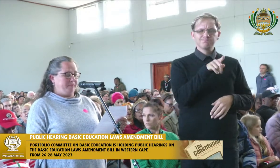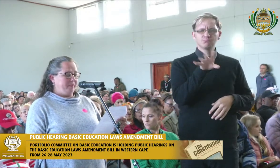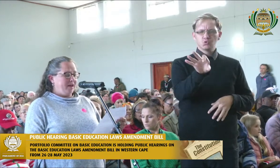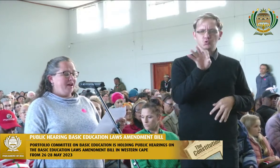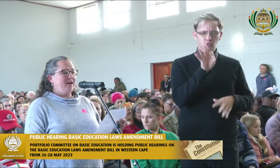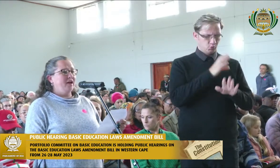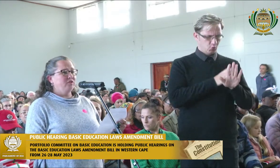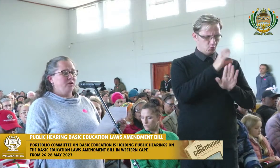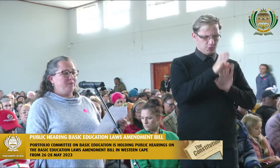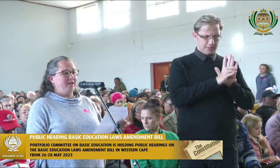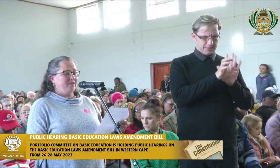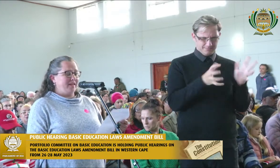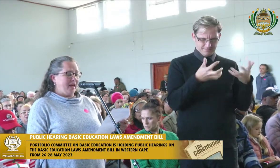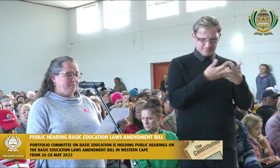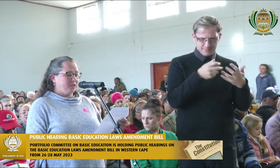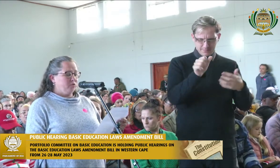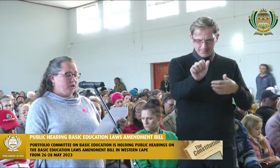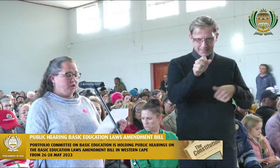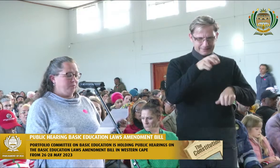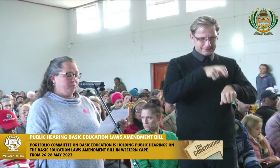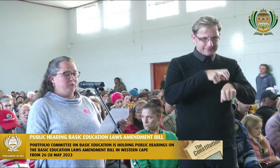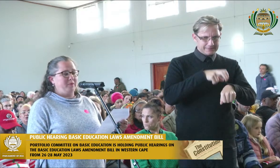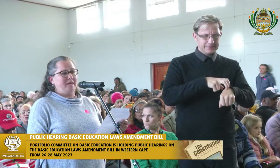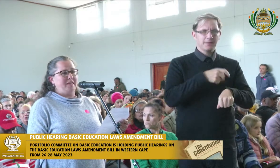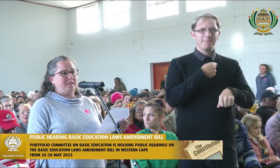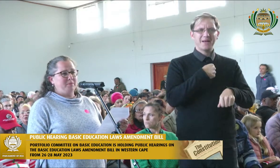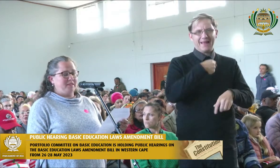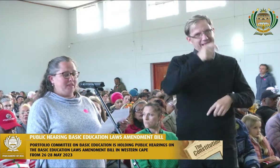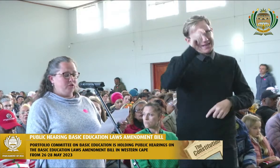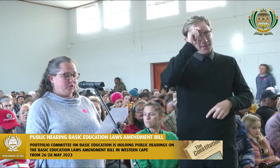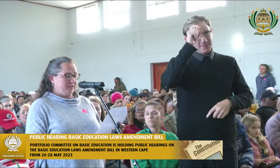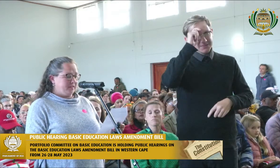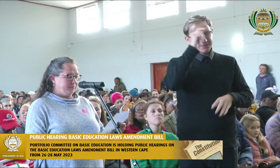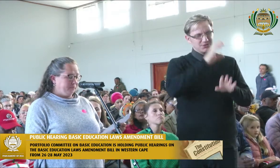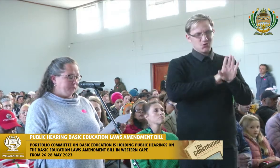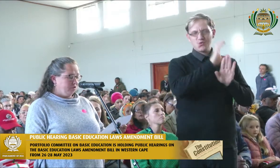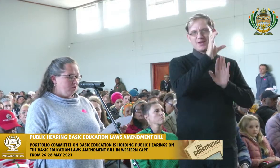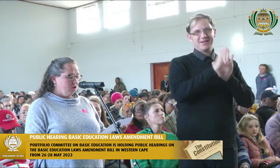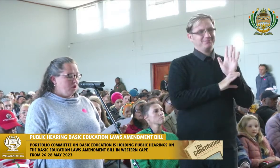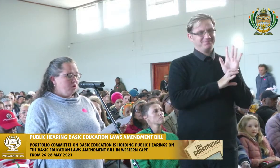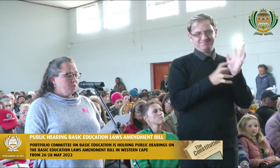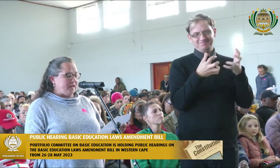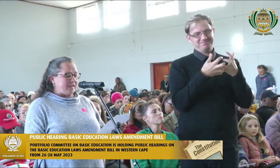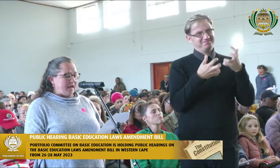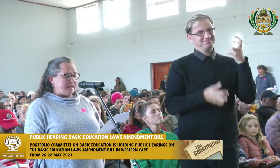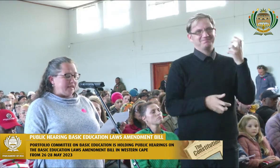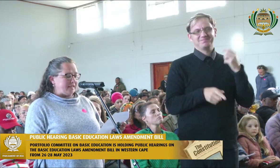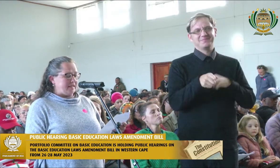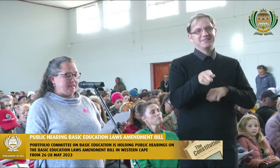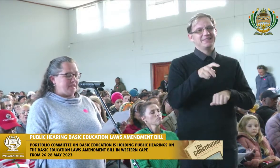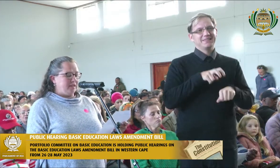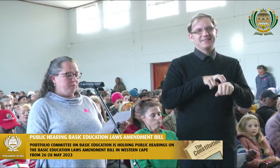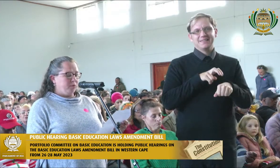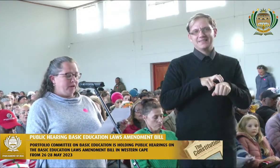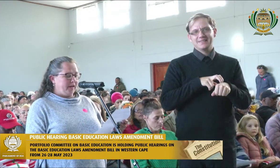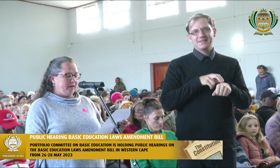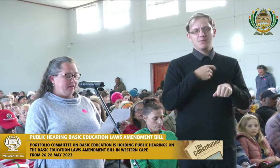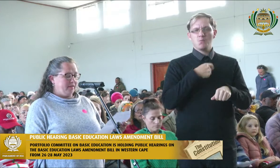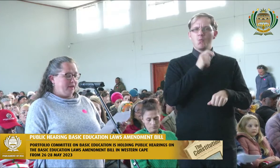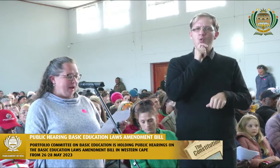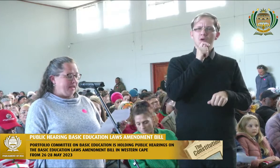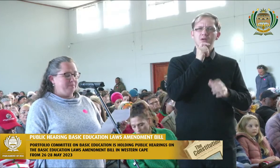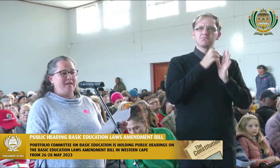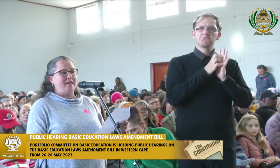engages him, and I don't believe that CAPS curriculum would be in his best interest. We can take things easy in the